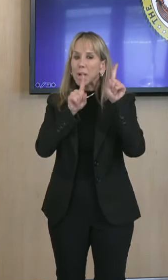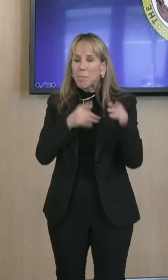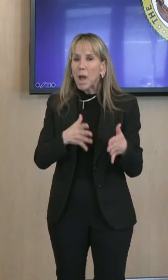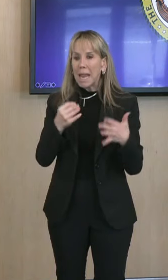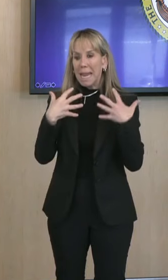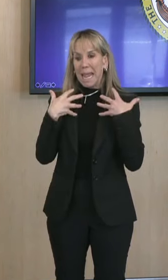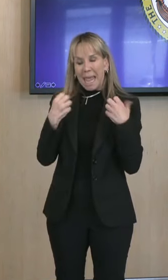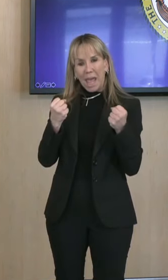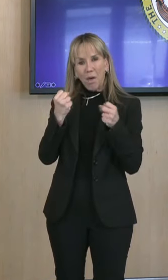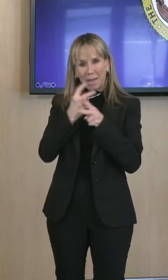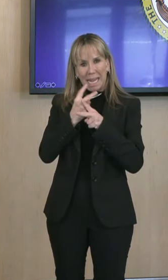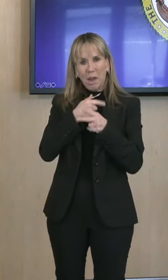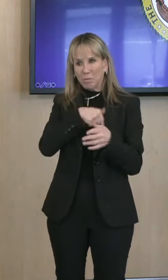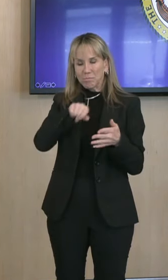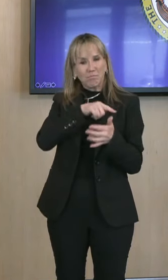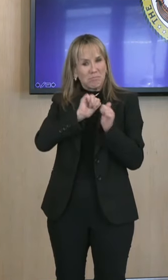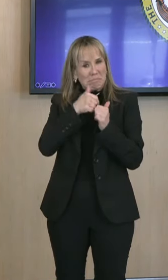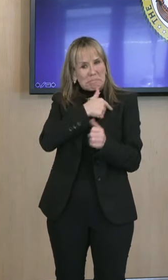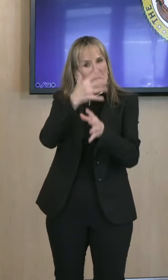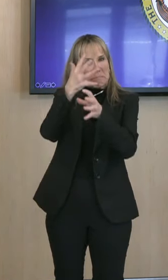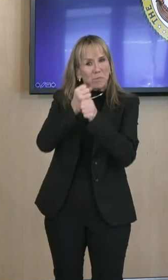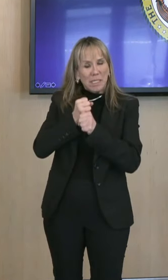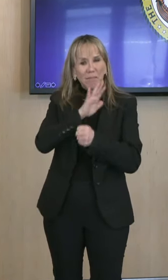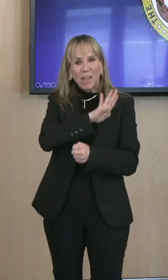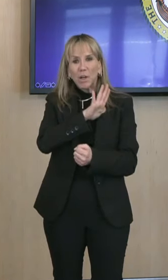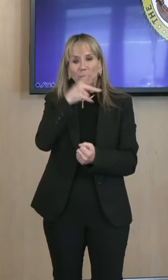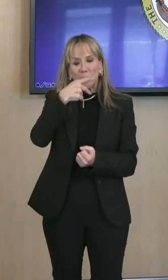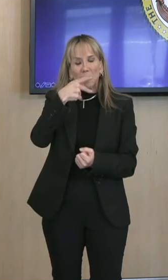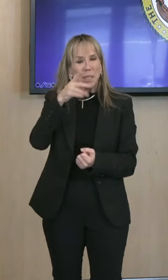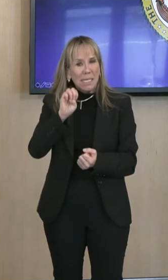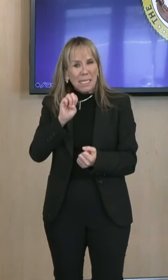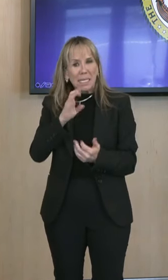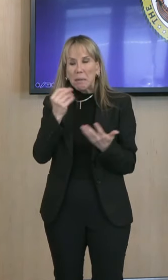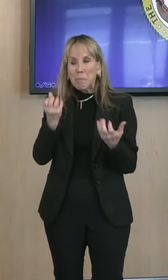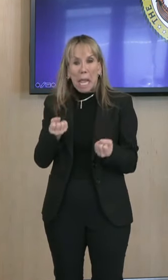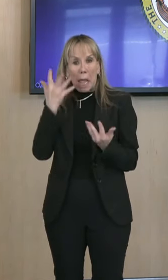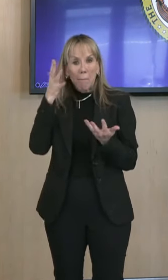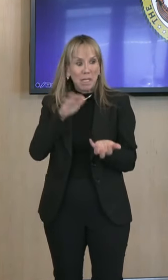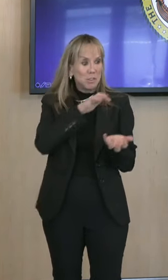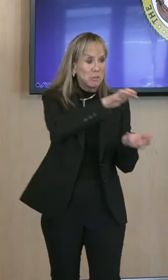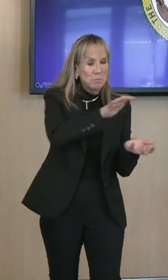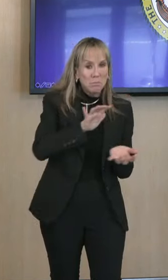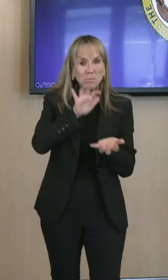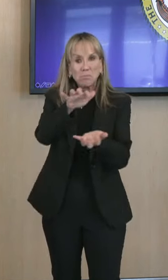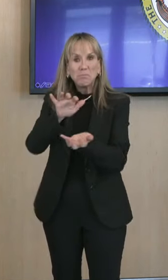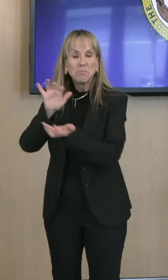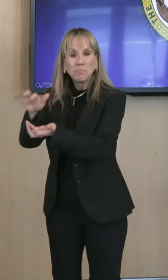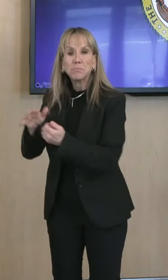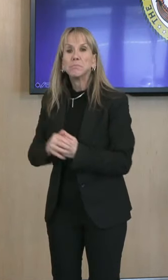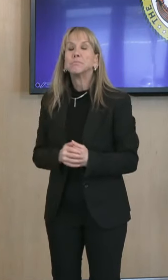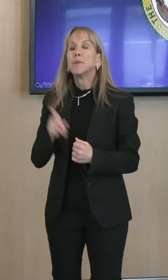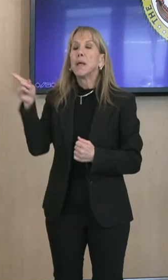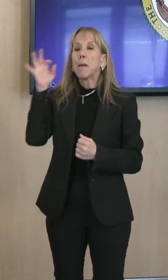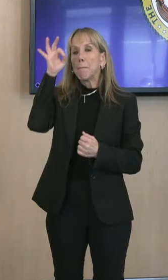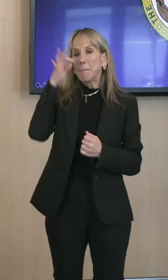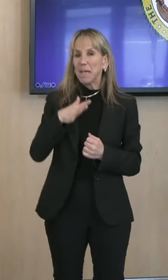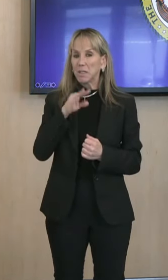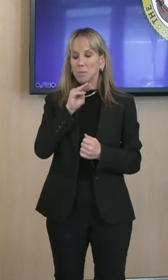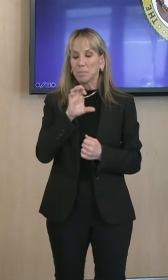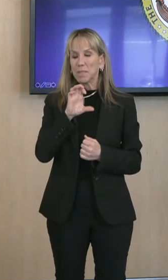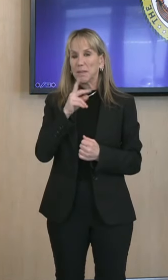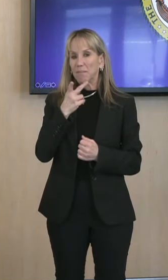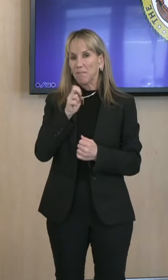receive PPE, and just how much? Okay, Pastor McPherson's going to answer that question.